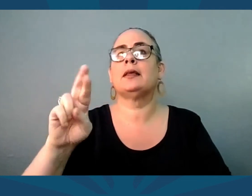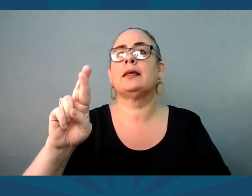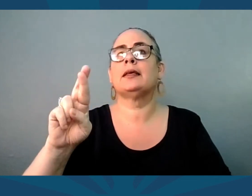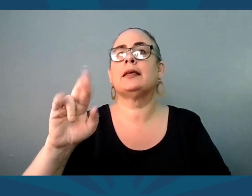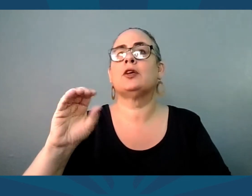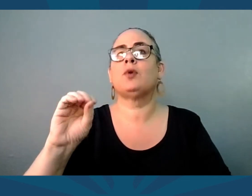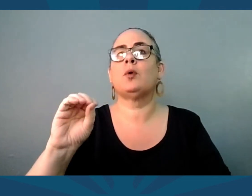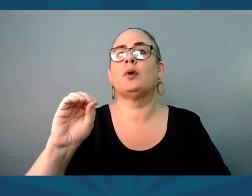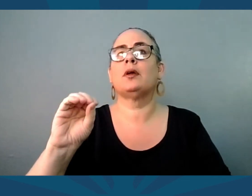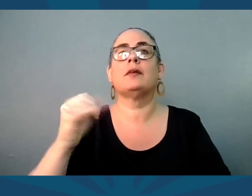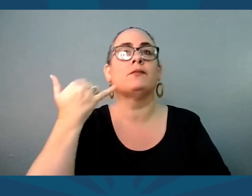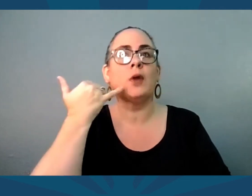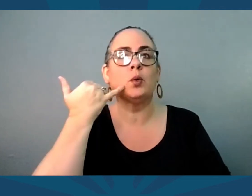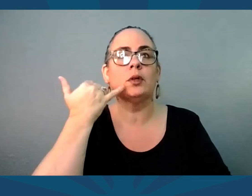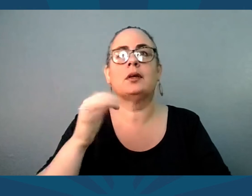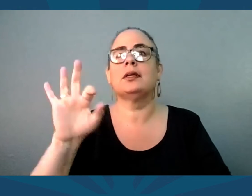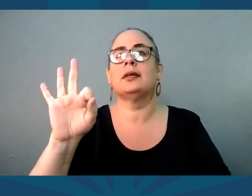Sherry Milhiero,